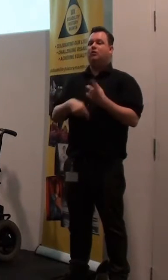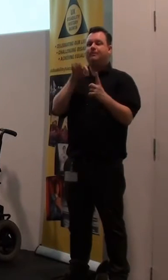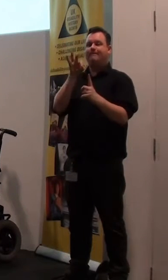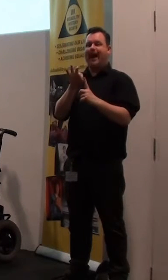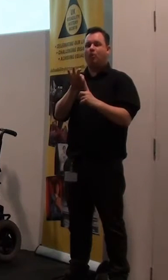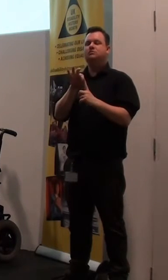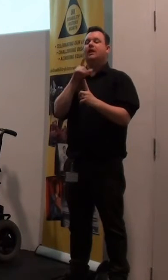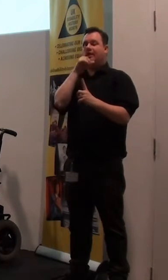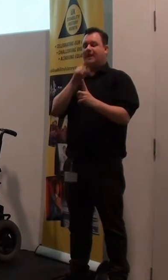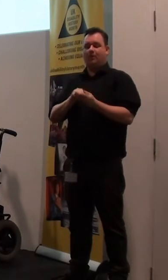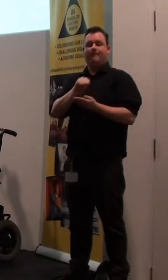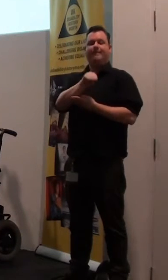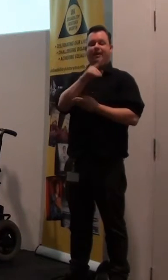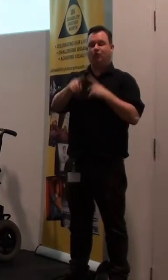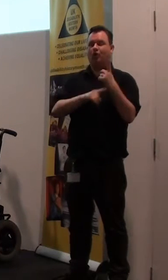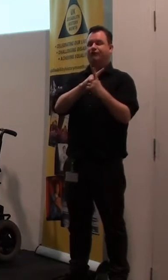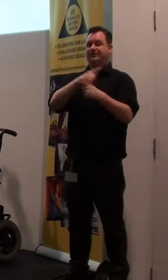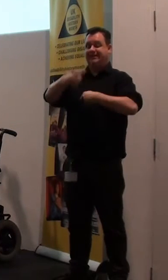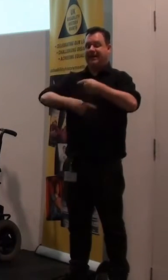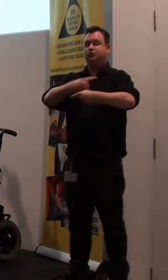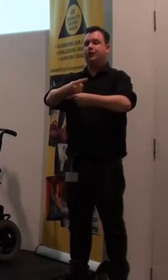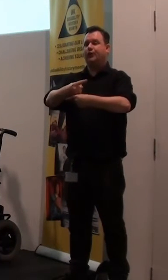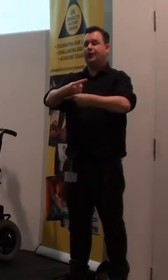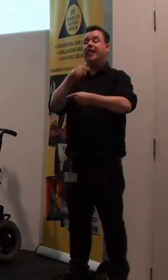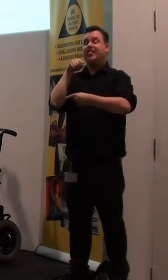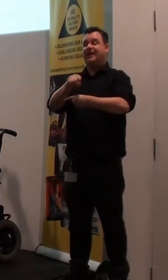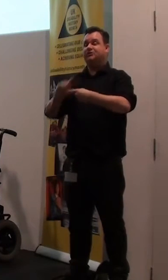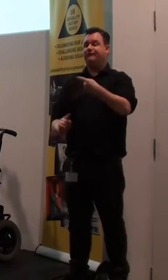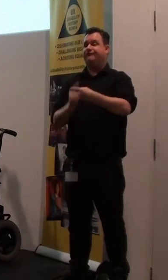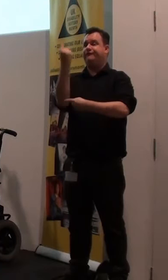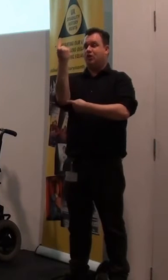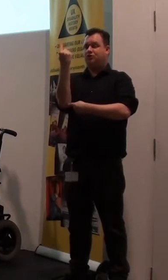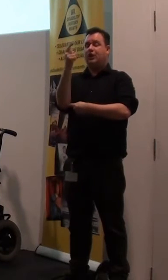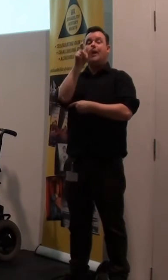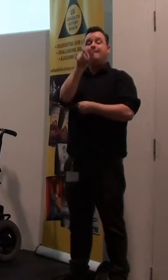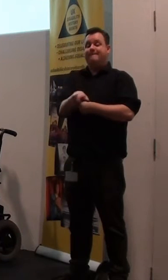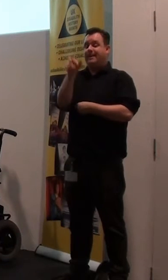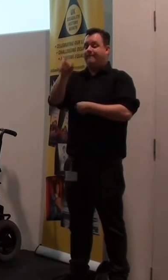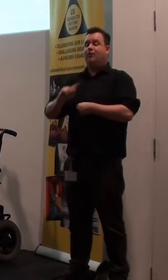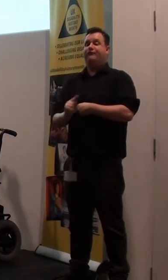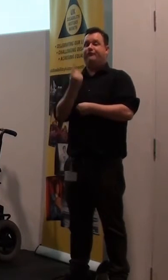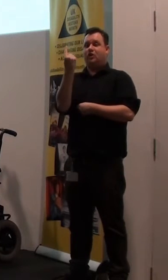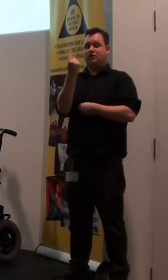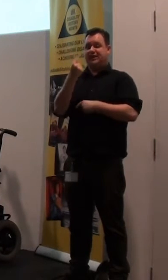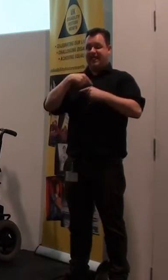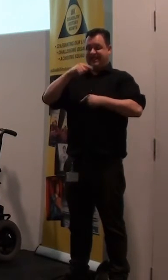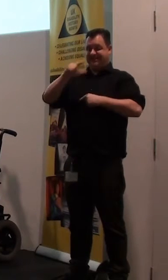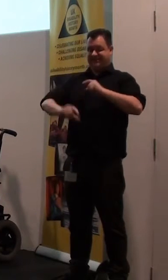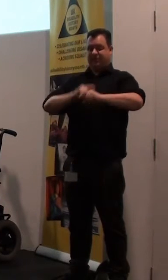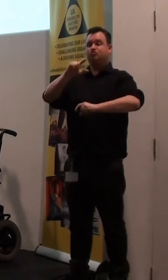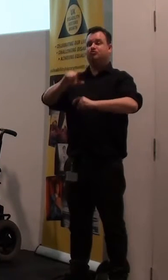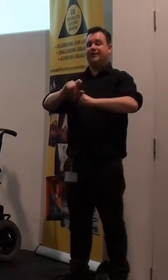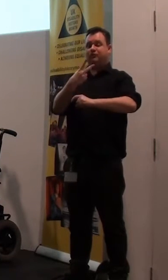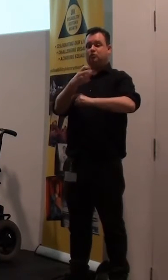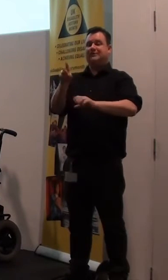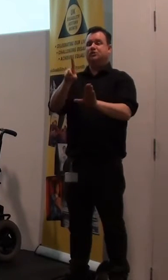First conference next year. And that will be the first People First conference this century, first for about